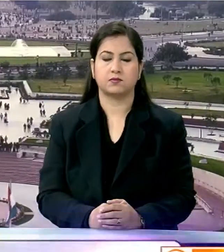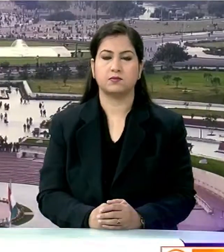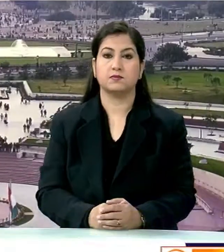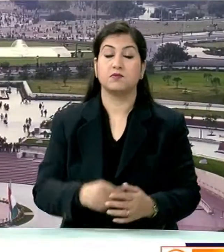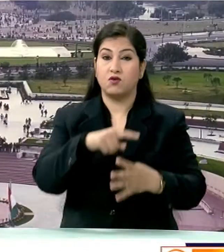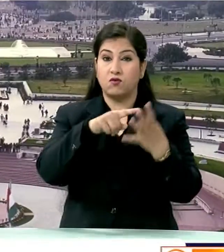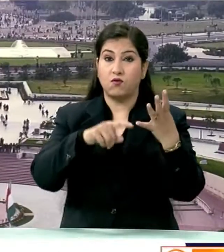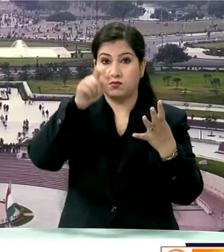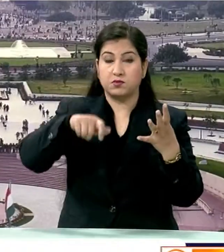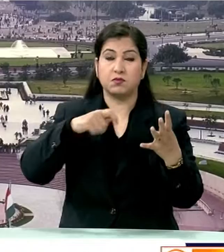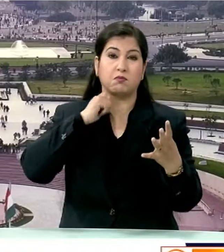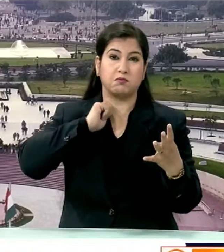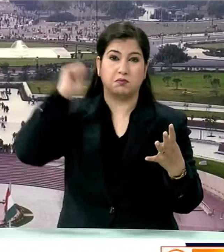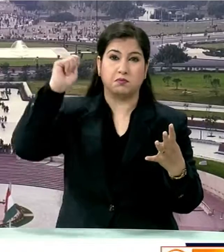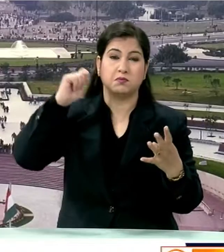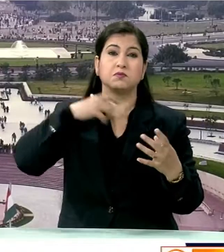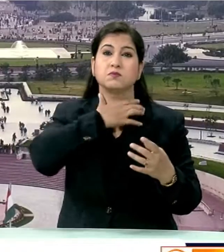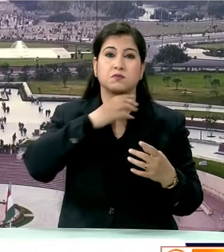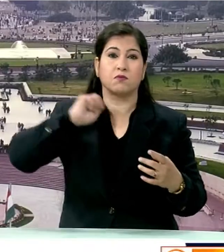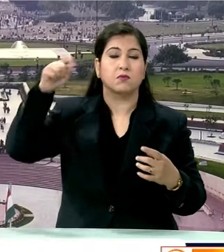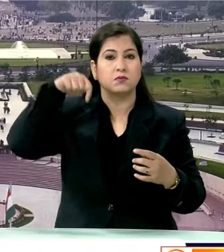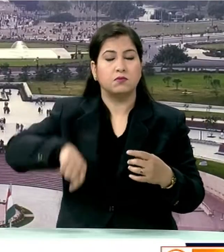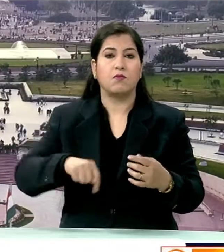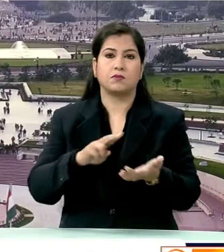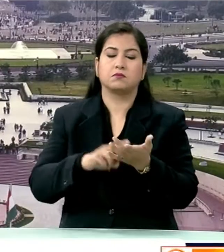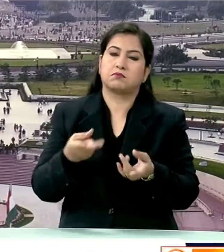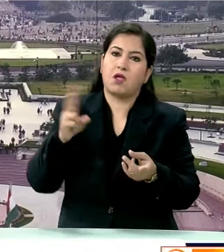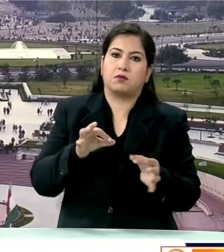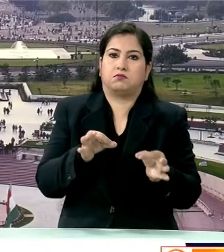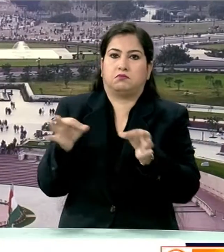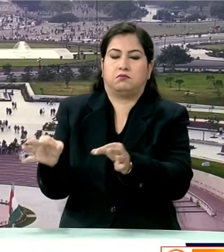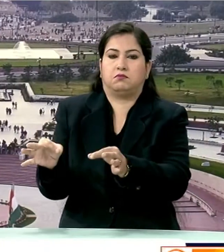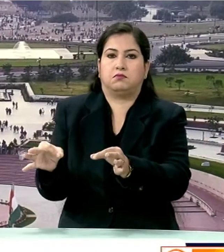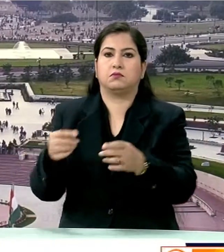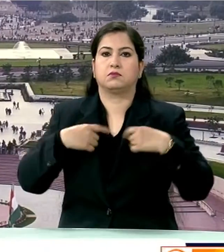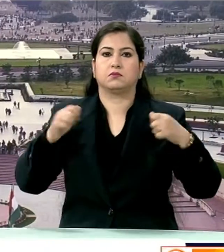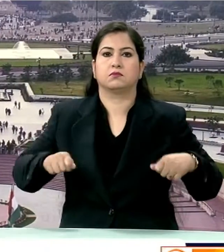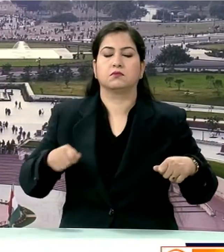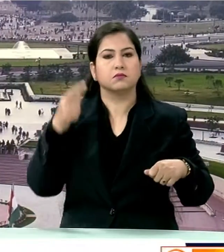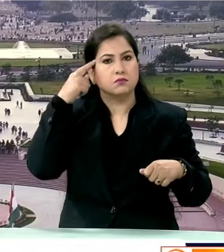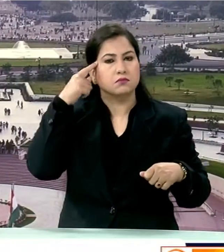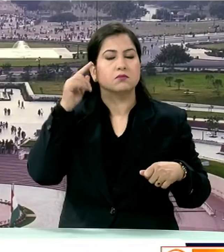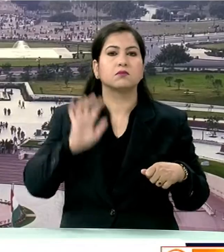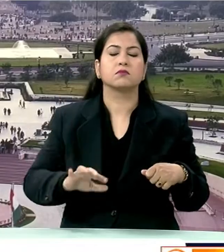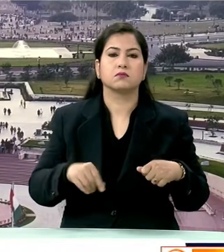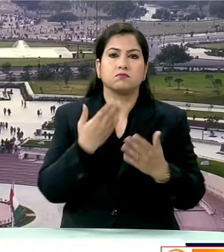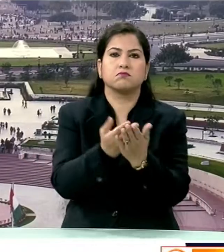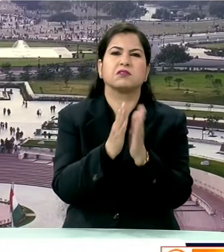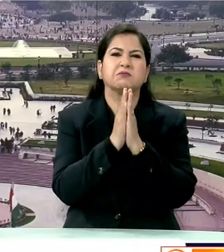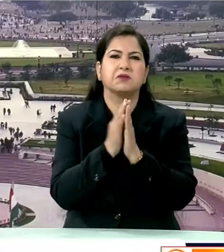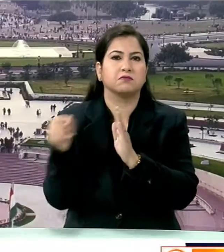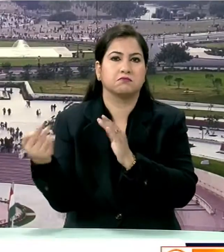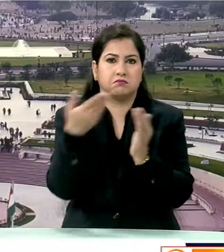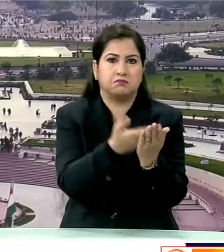Hanging of 4 death row convicts in Nirbhaya case deferred again by trial court pending disposal of mercy petition